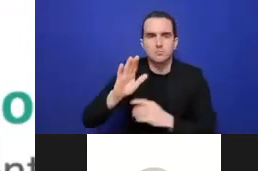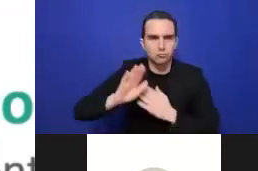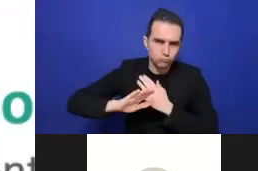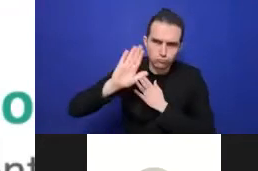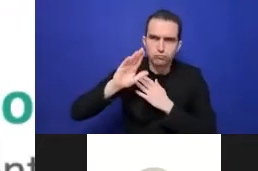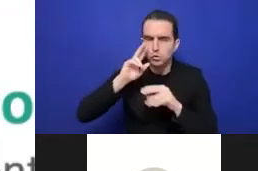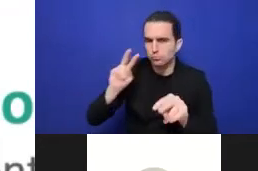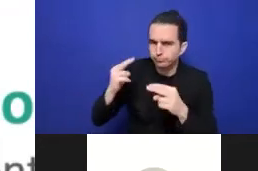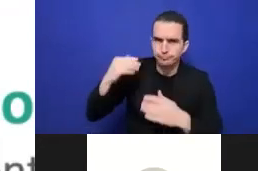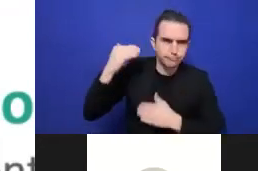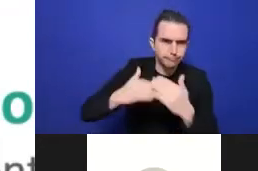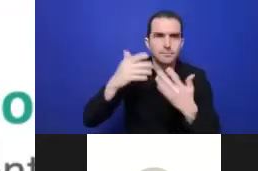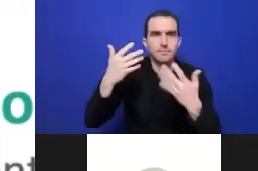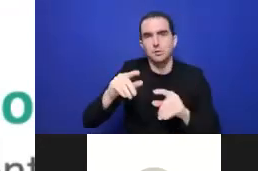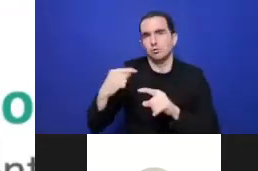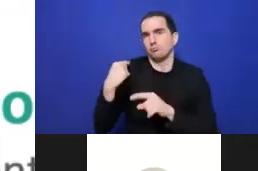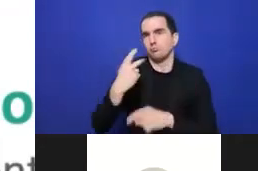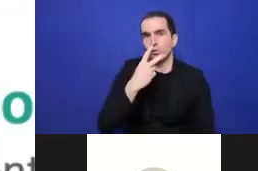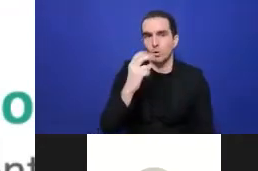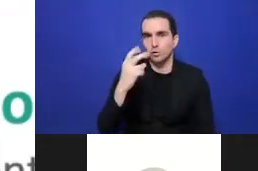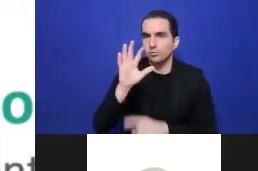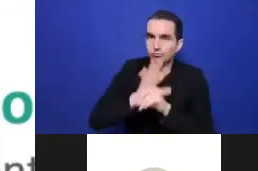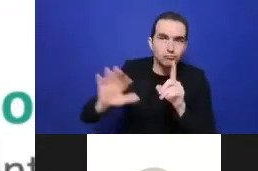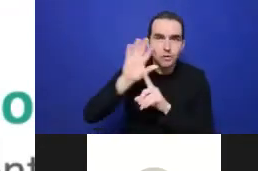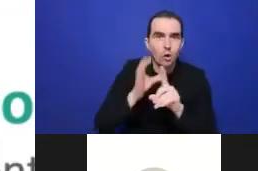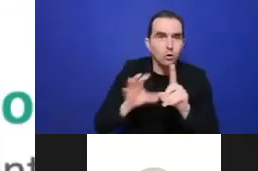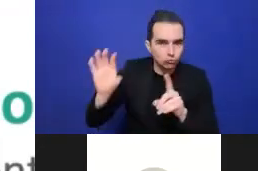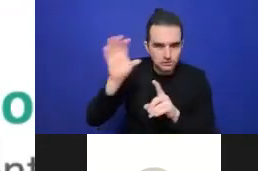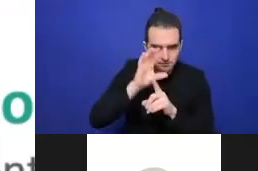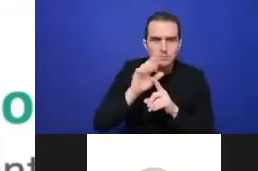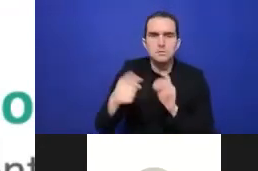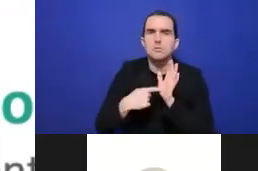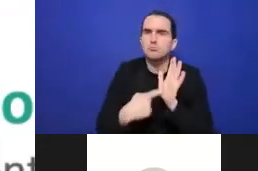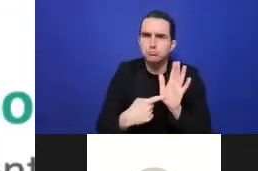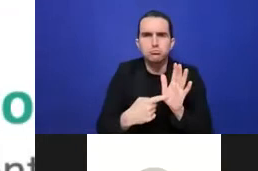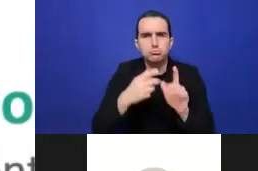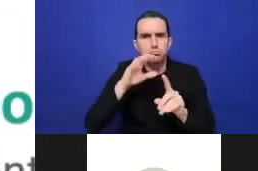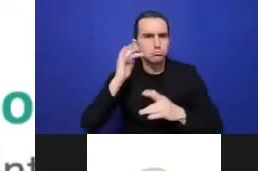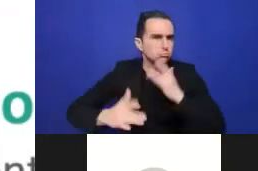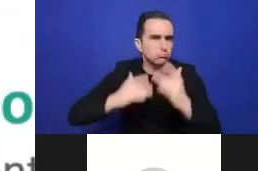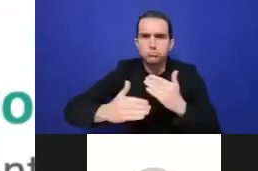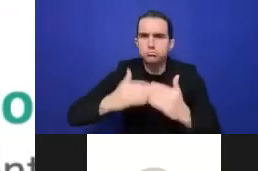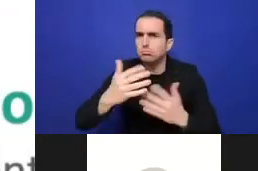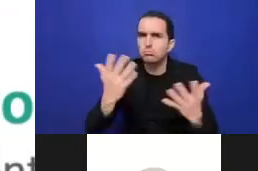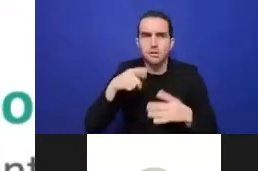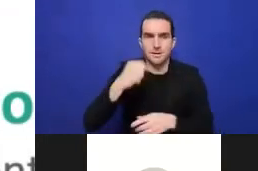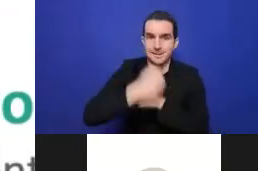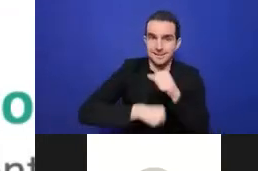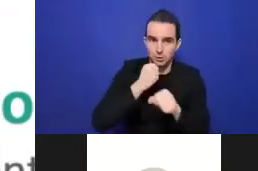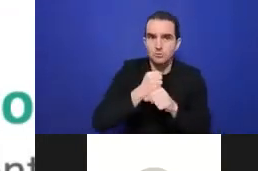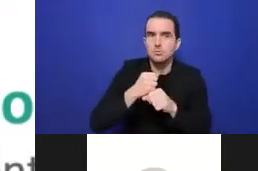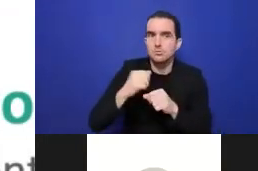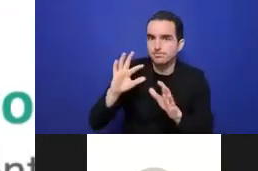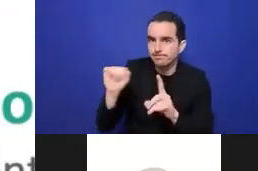Review Portal shows this year's updated data from 45 countries. There are various dashboards to help you understand and